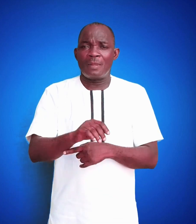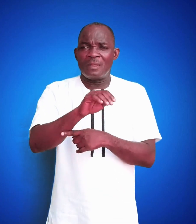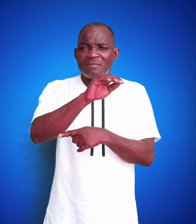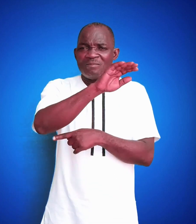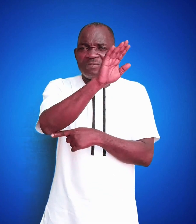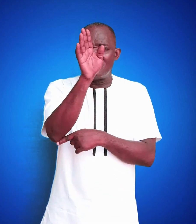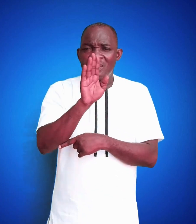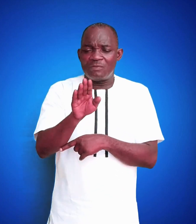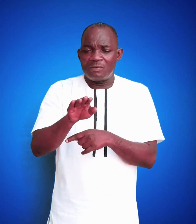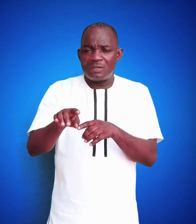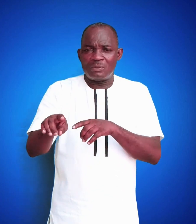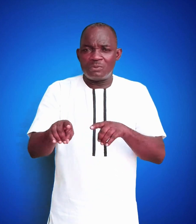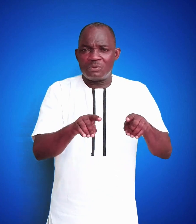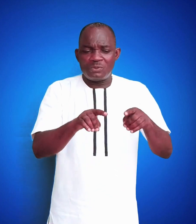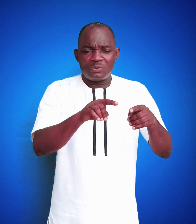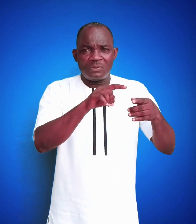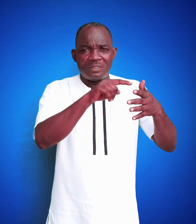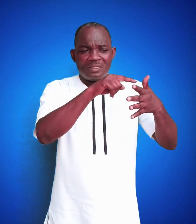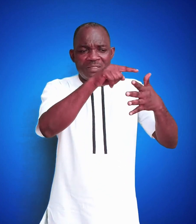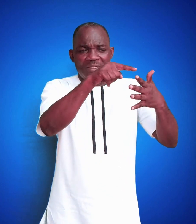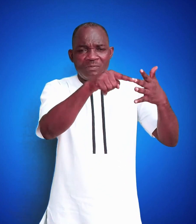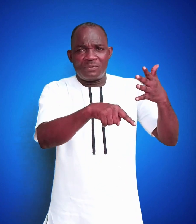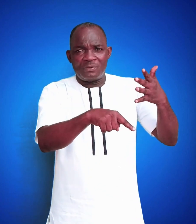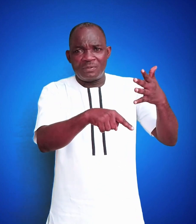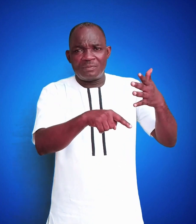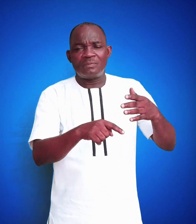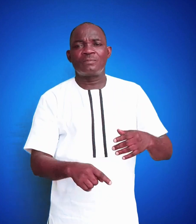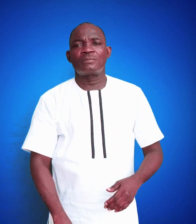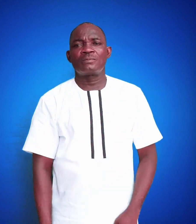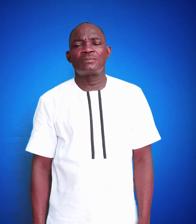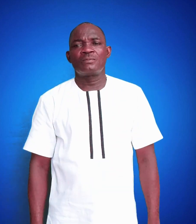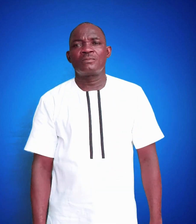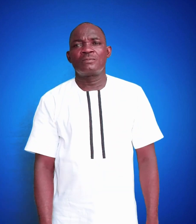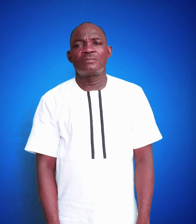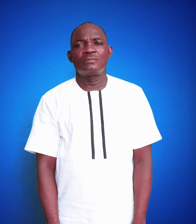Never do the following.